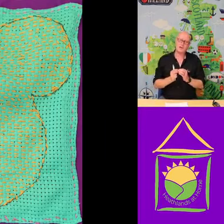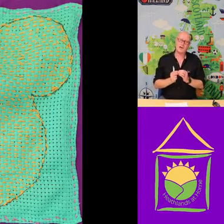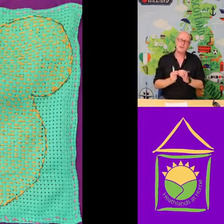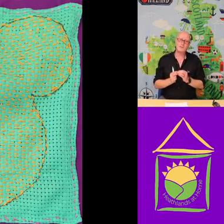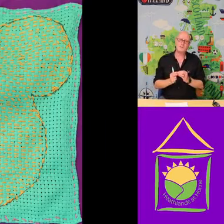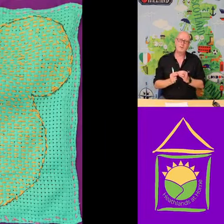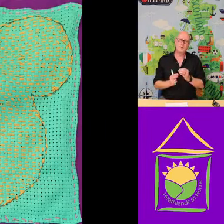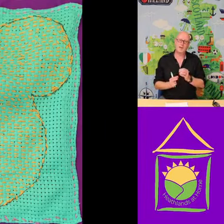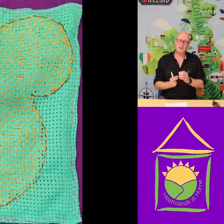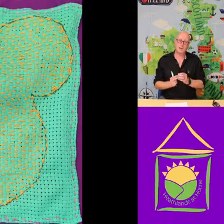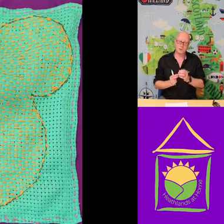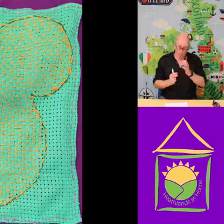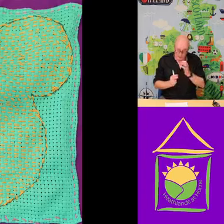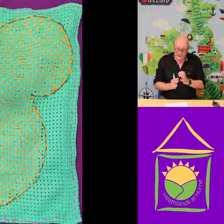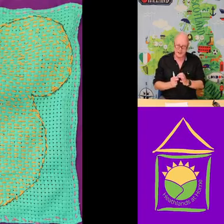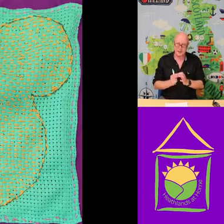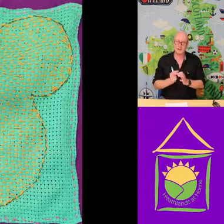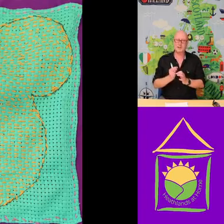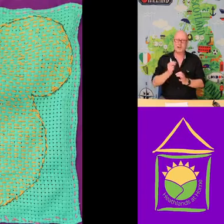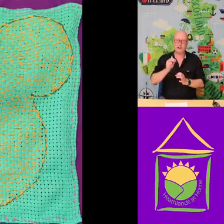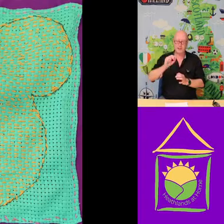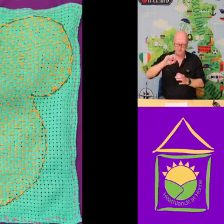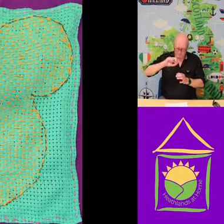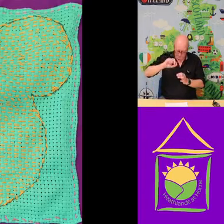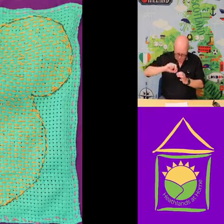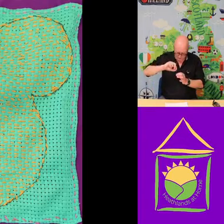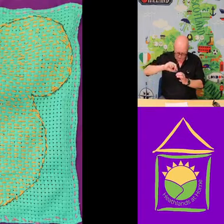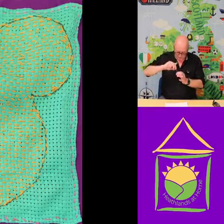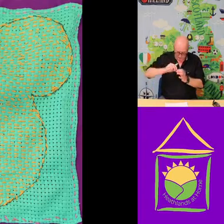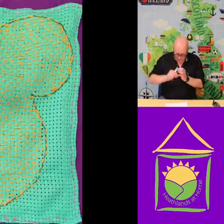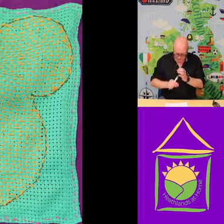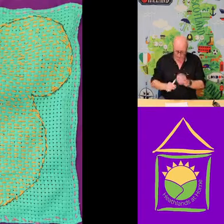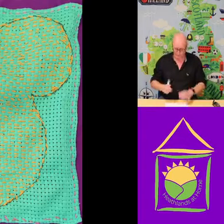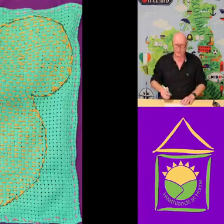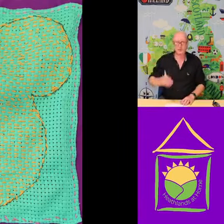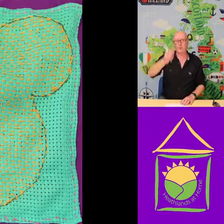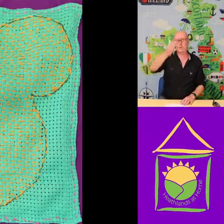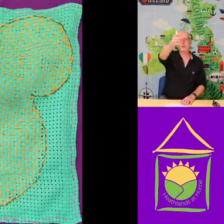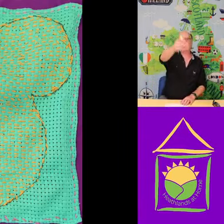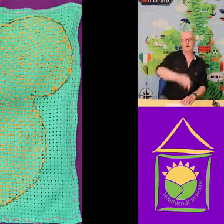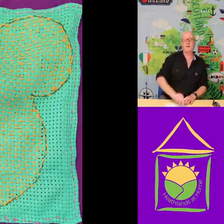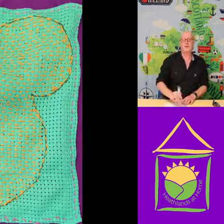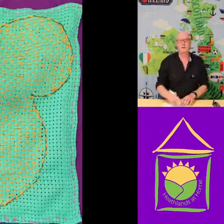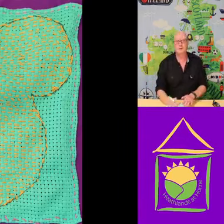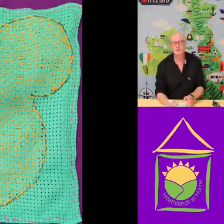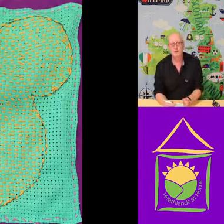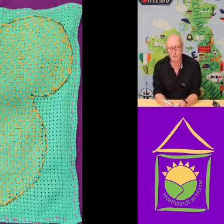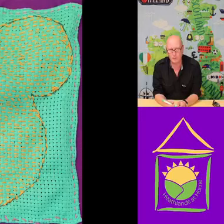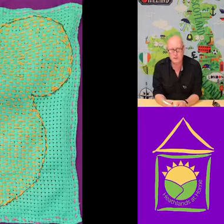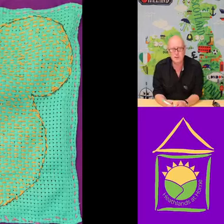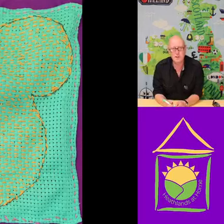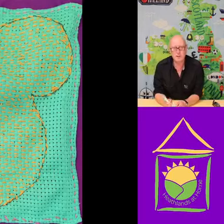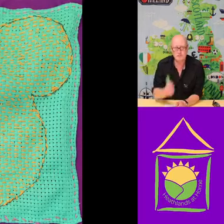precise. Do you know what I mean? Just really takes his time, makes sure he's got in the right bit and whatever. So well done, Robin. Hope you're watching this. Good